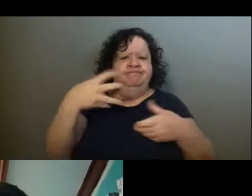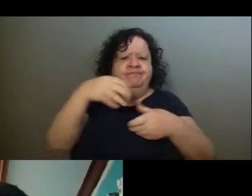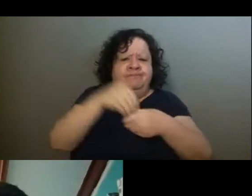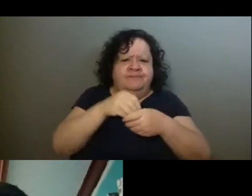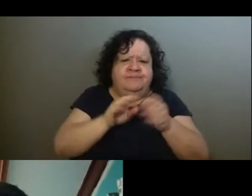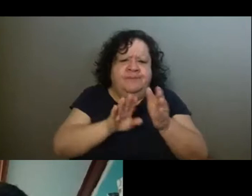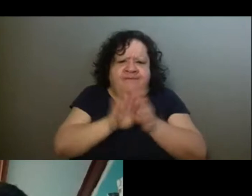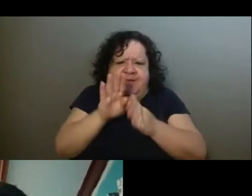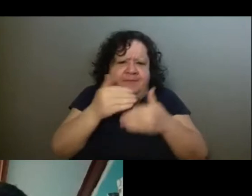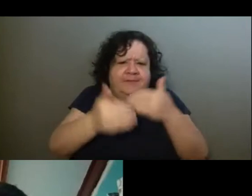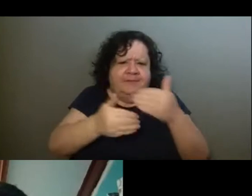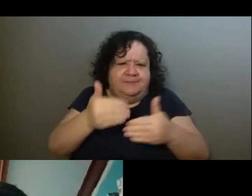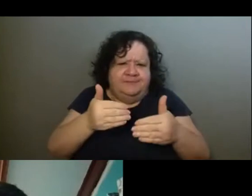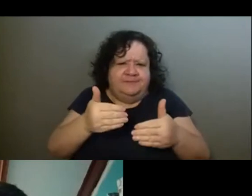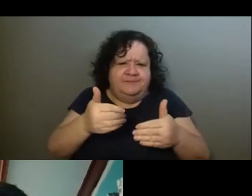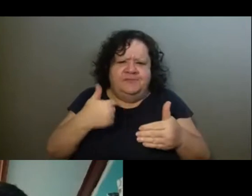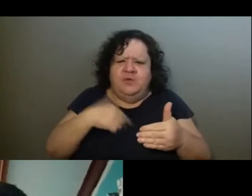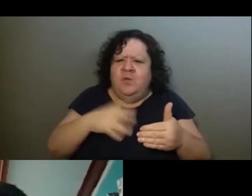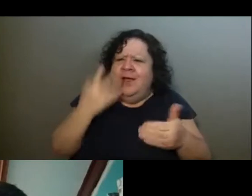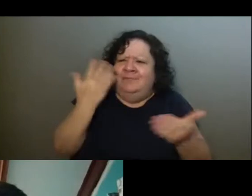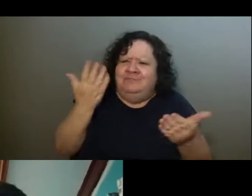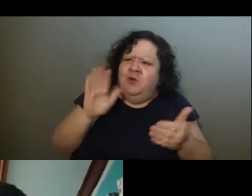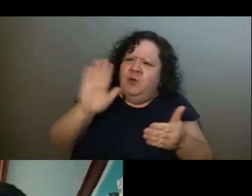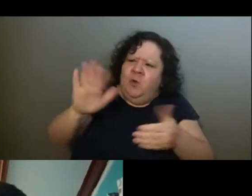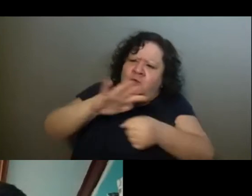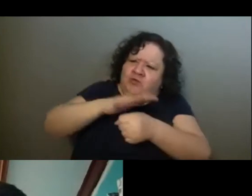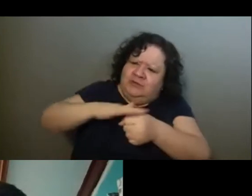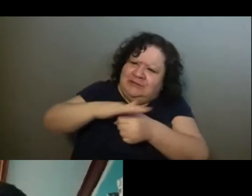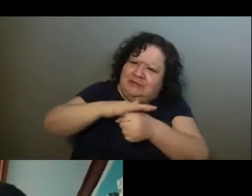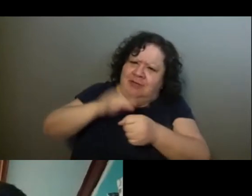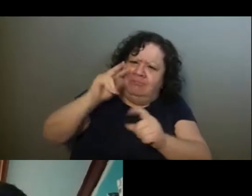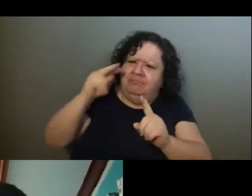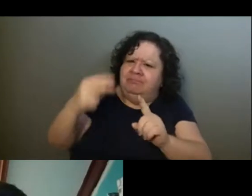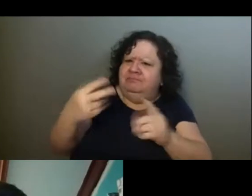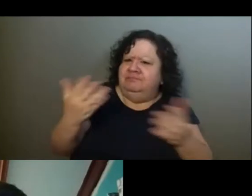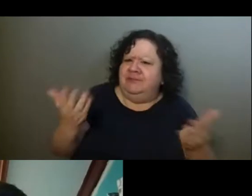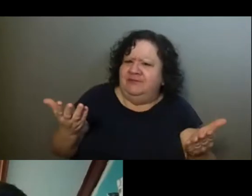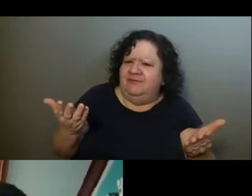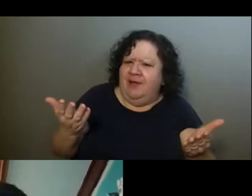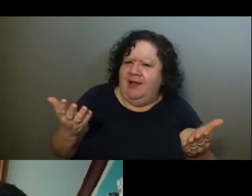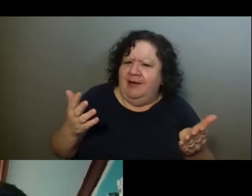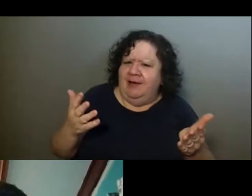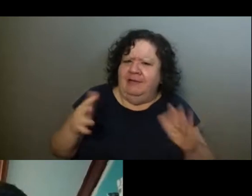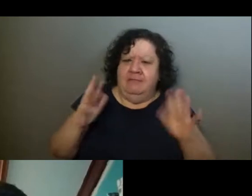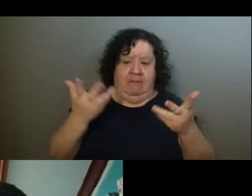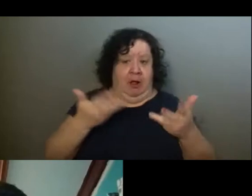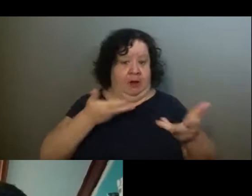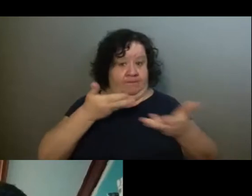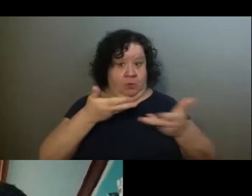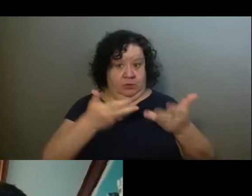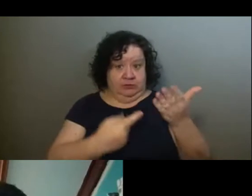perspective. How can communication technology and social media be used to deliver last